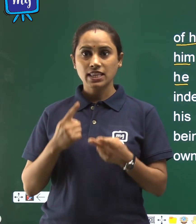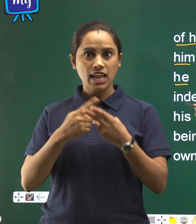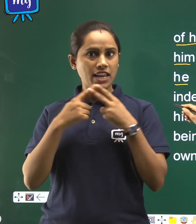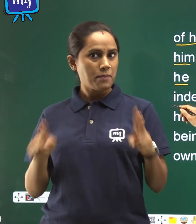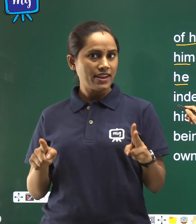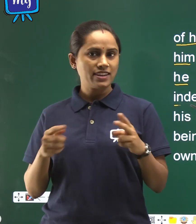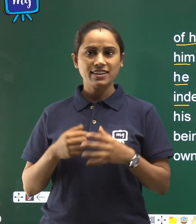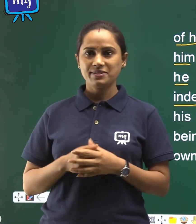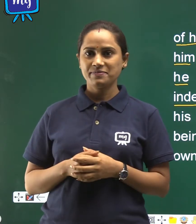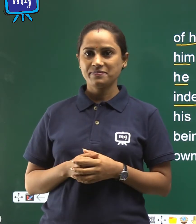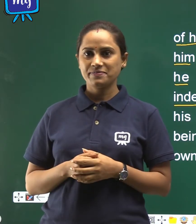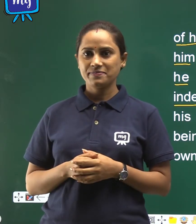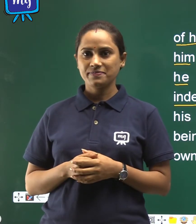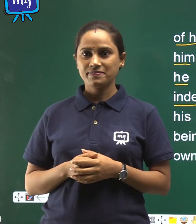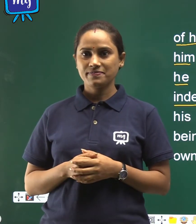independently,